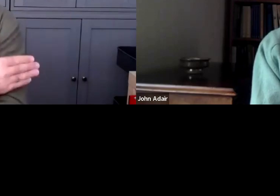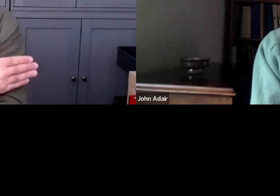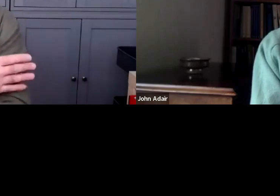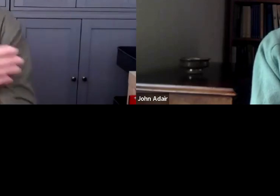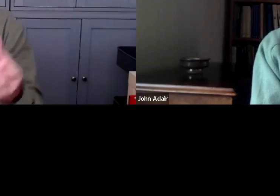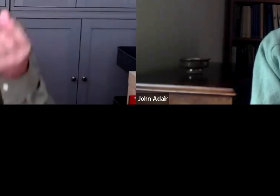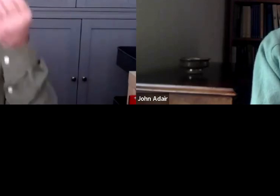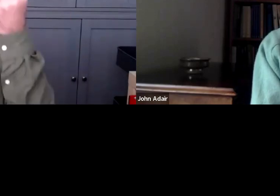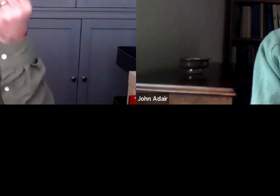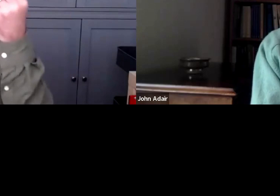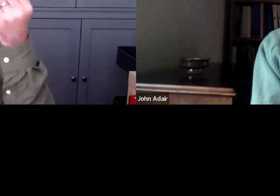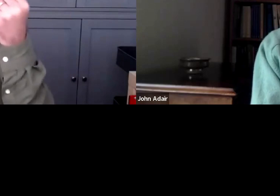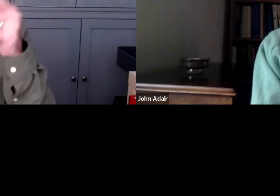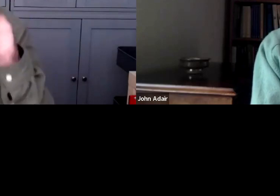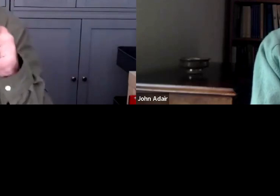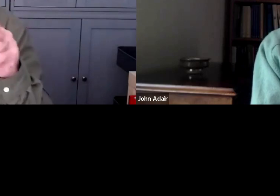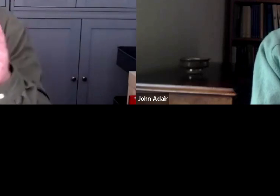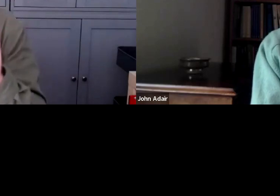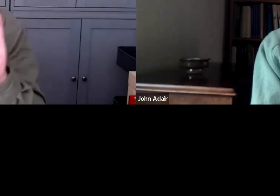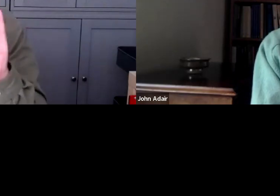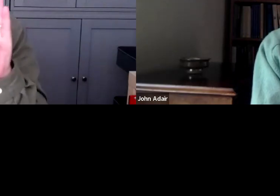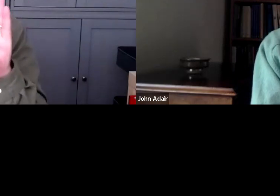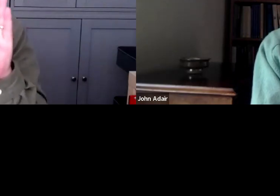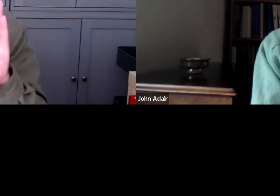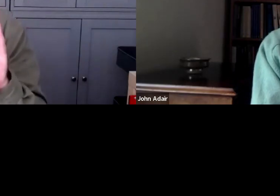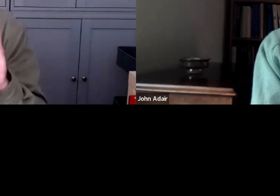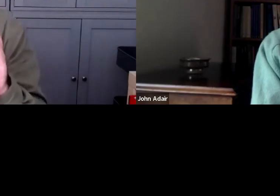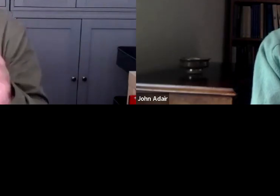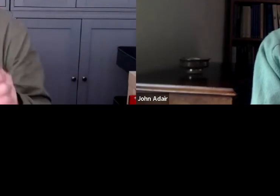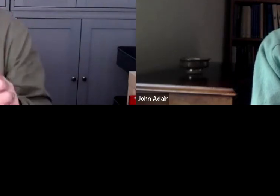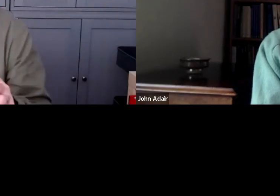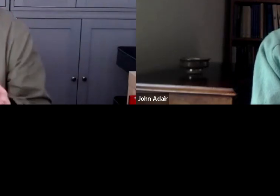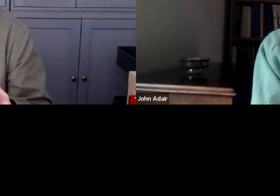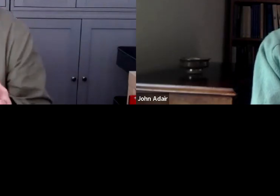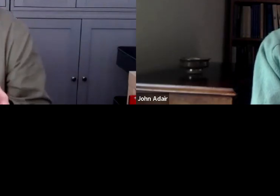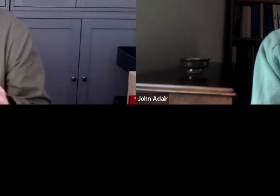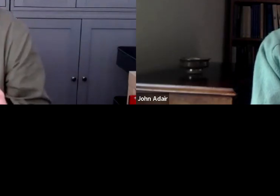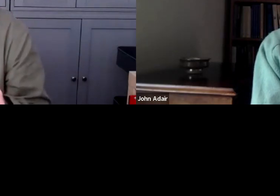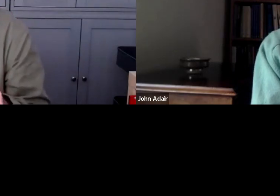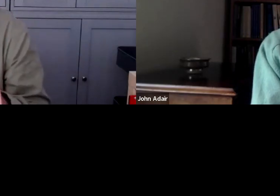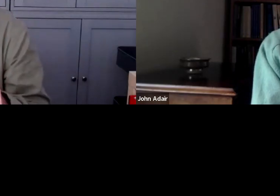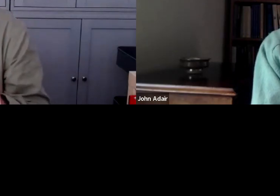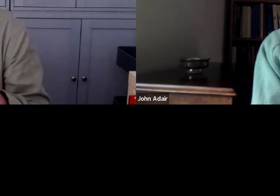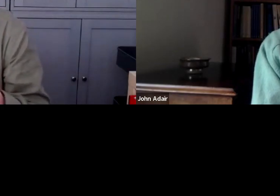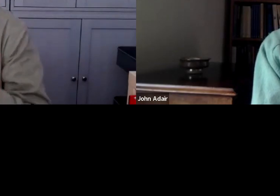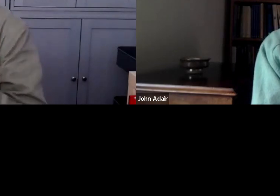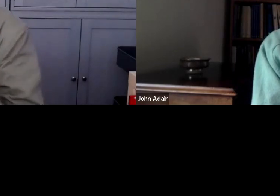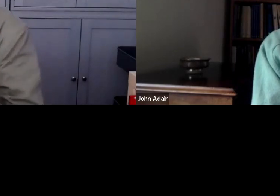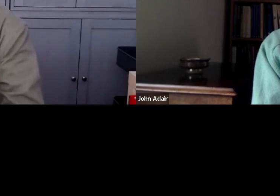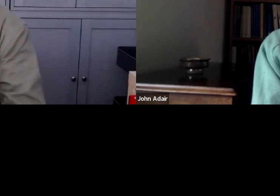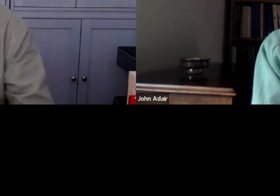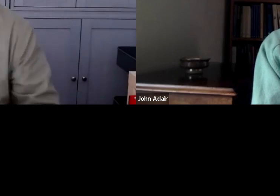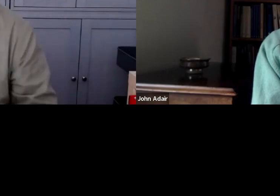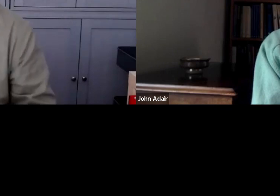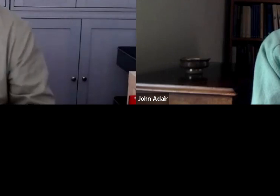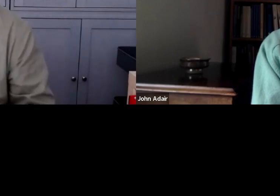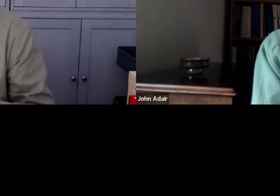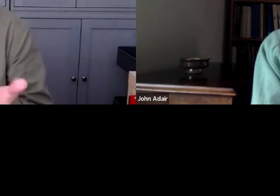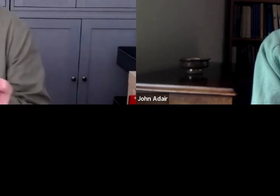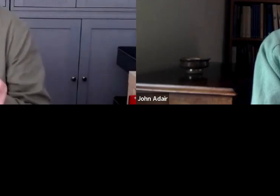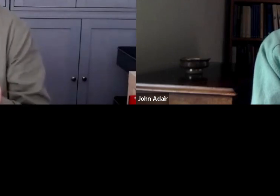agree with you that the earlier we learn these principles, then it becomes